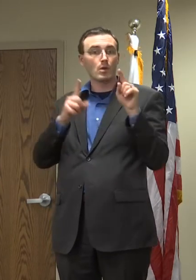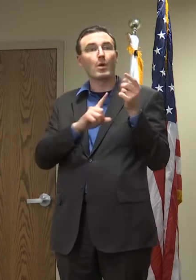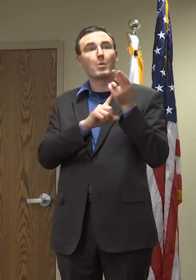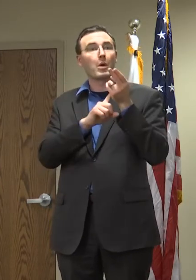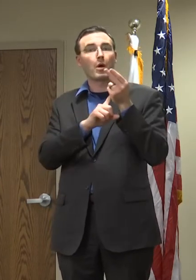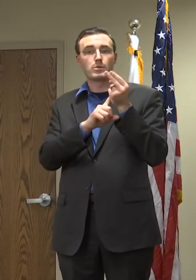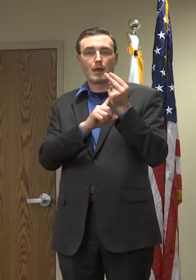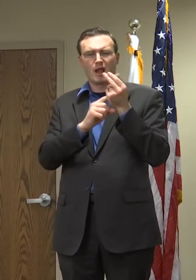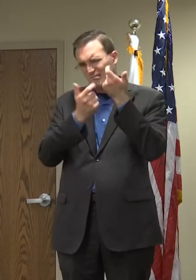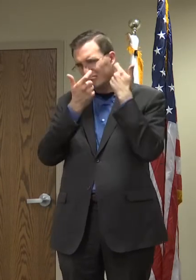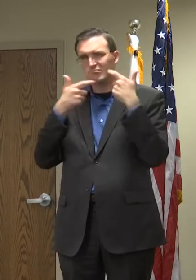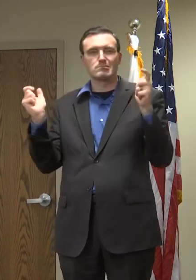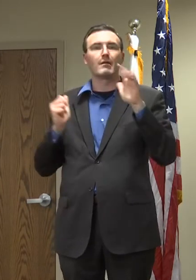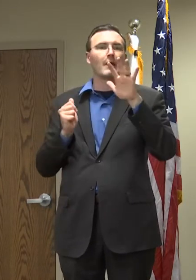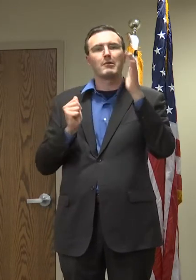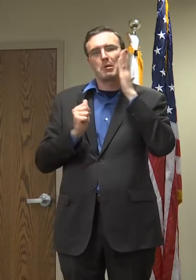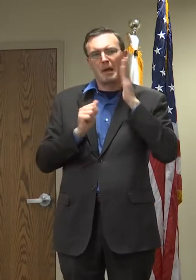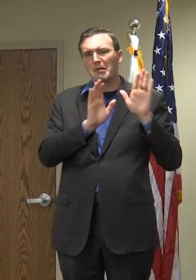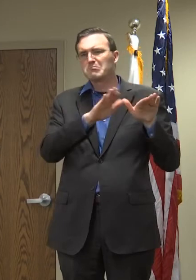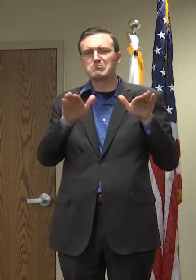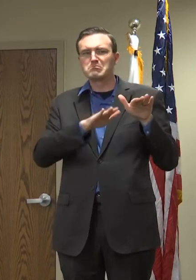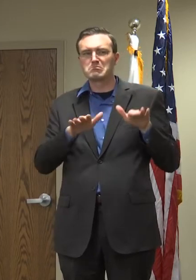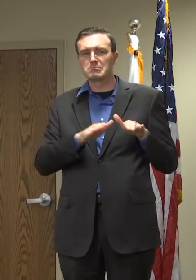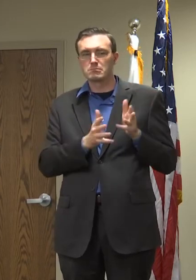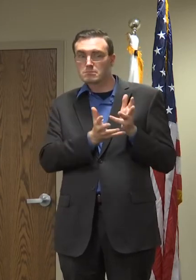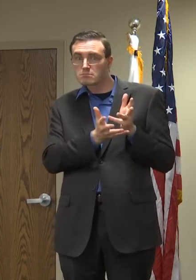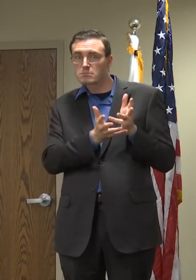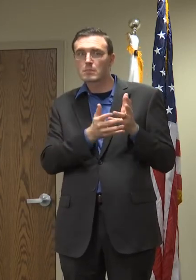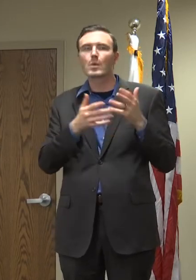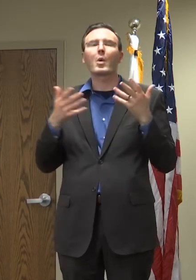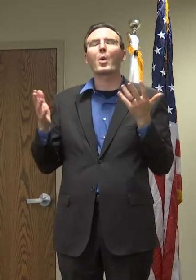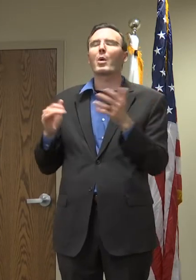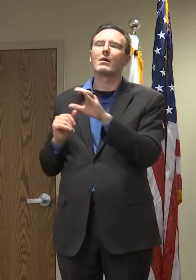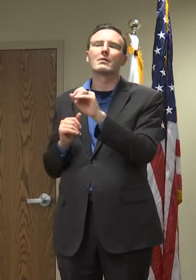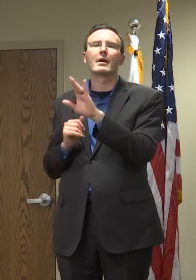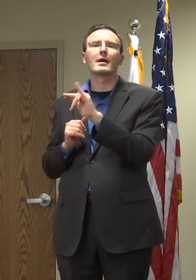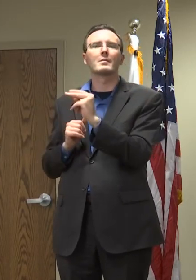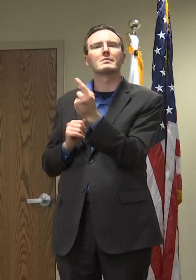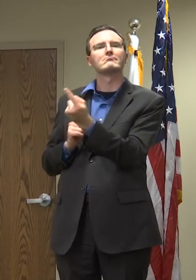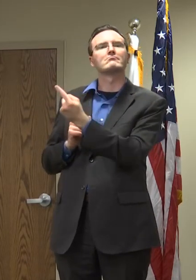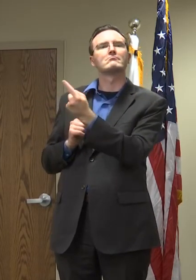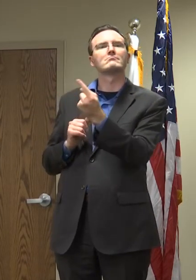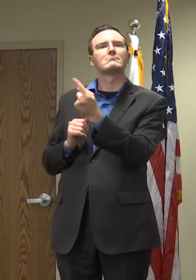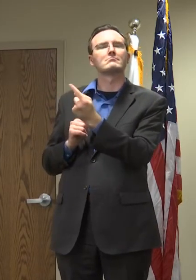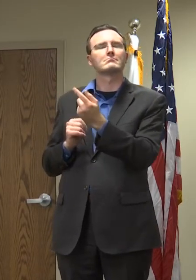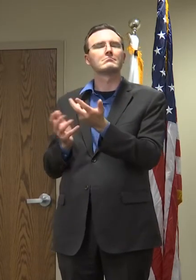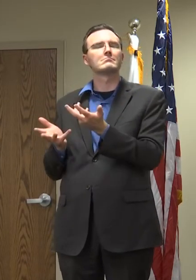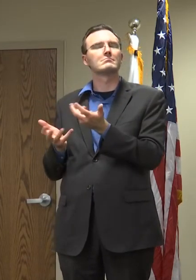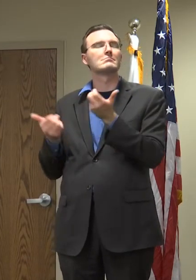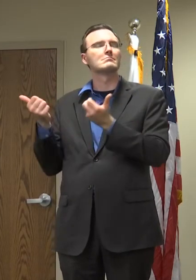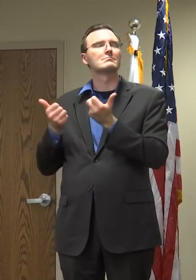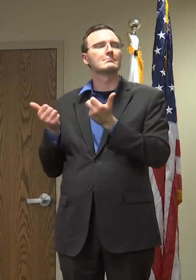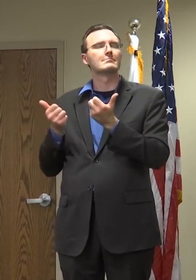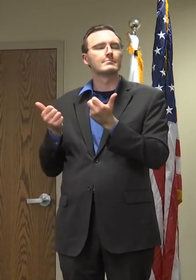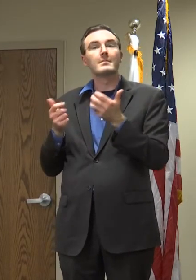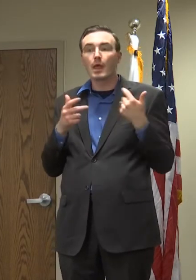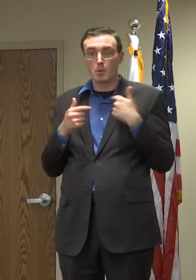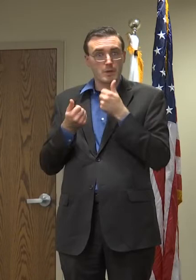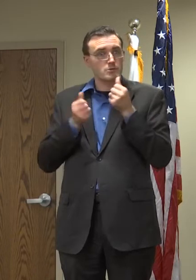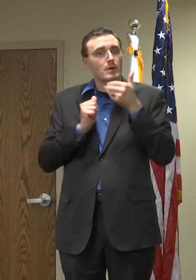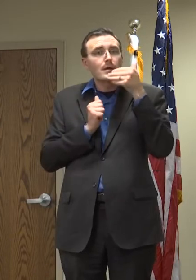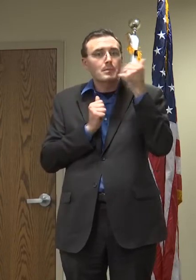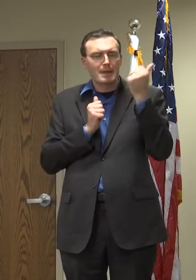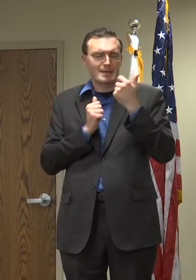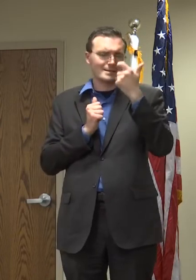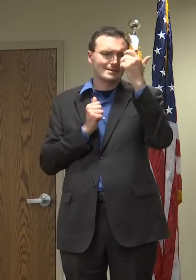room? So we're trying to take into account as much of that information as we can, try to inject as much common sense but also